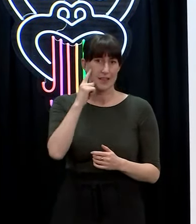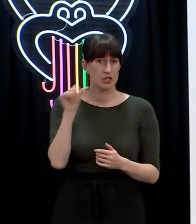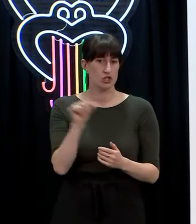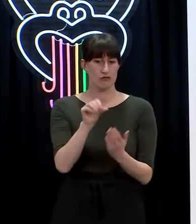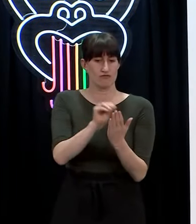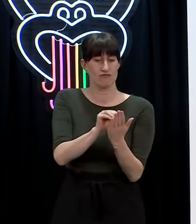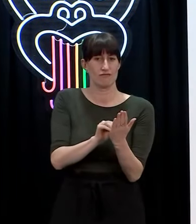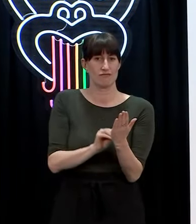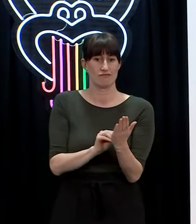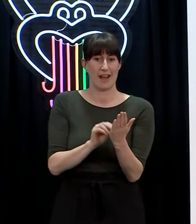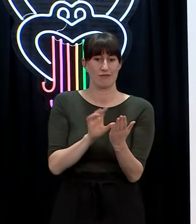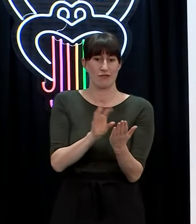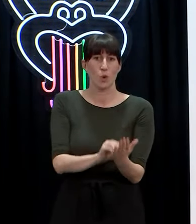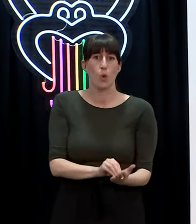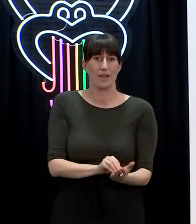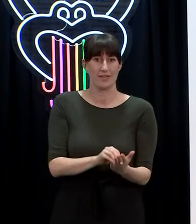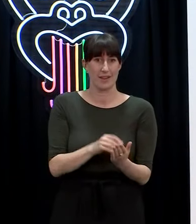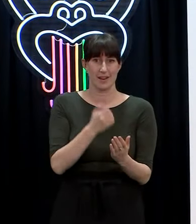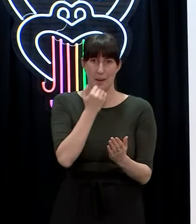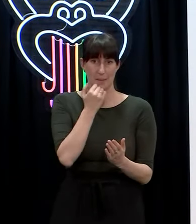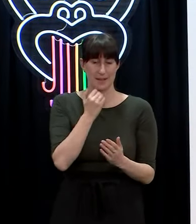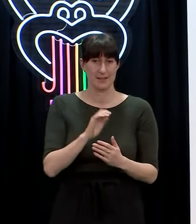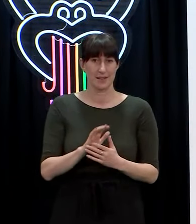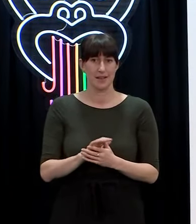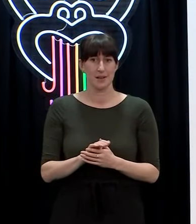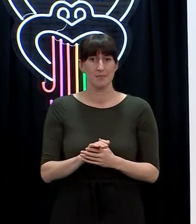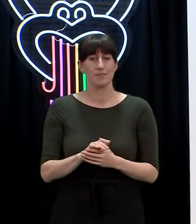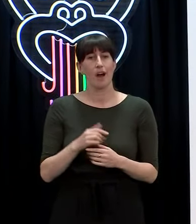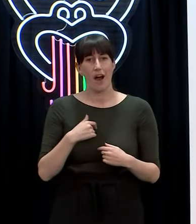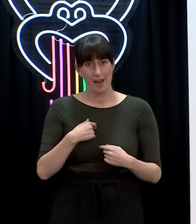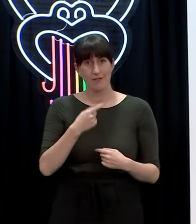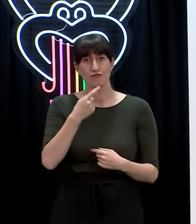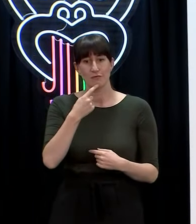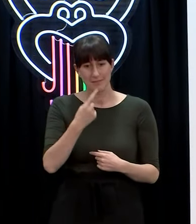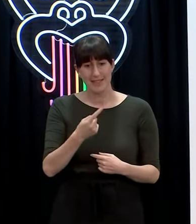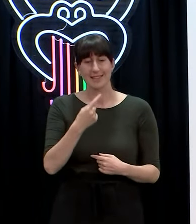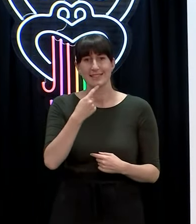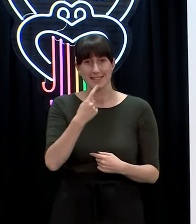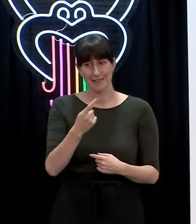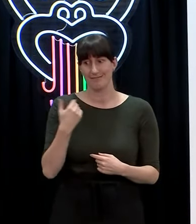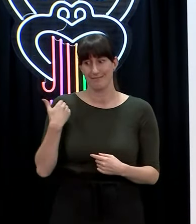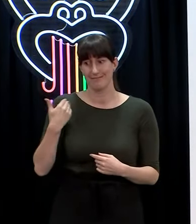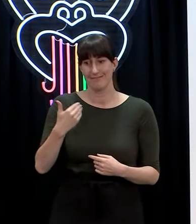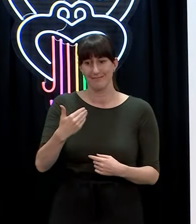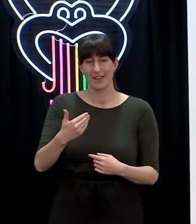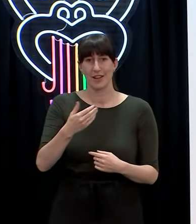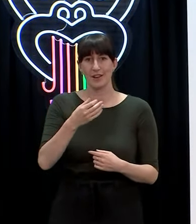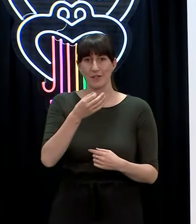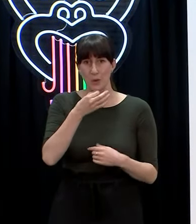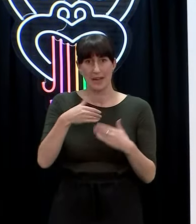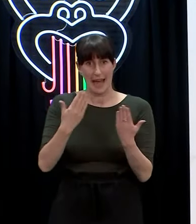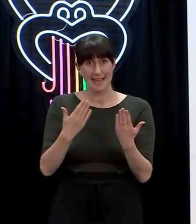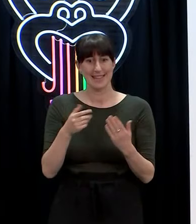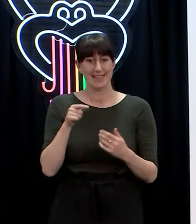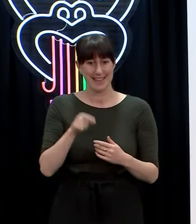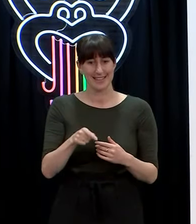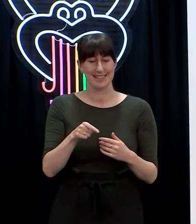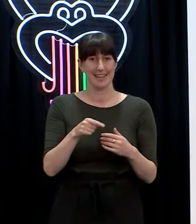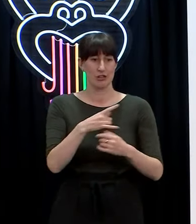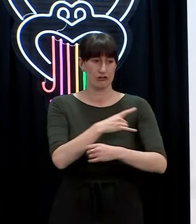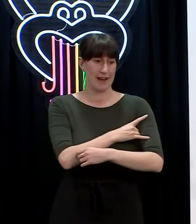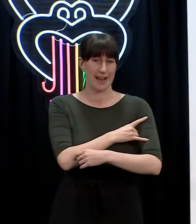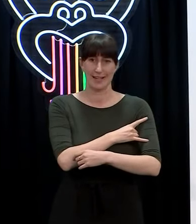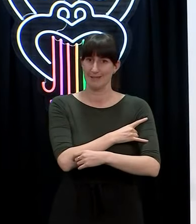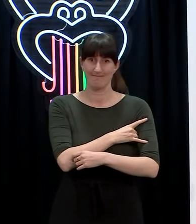I've emphasised over the last 2 days that it's not a proven safe treatment is because it is of concern if